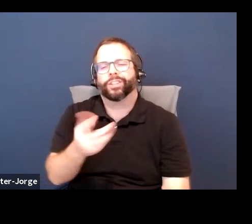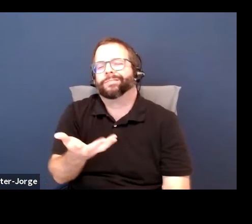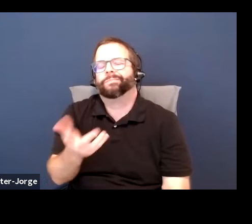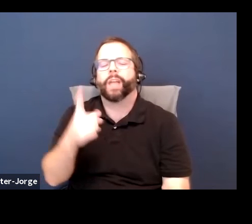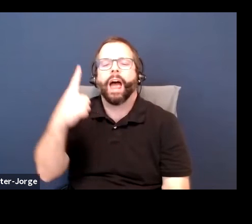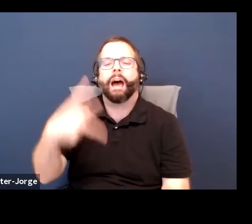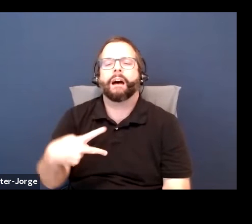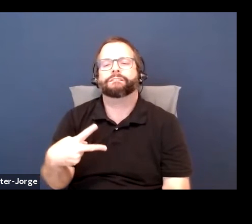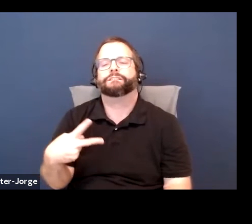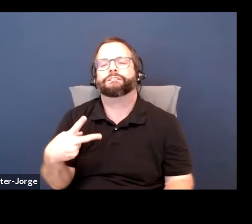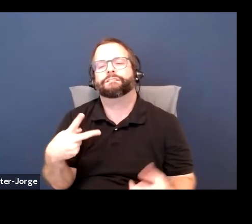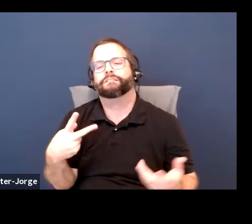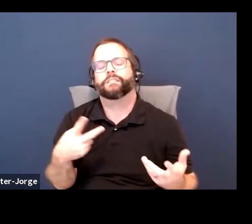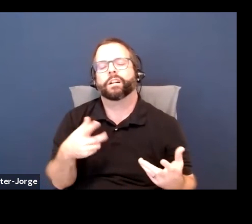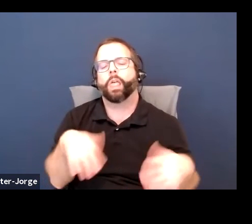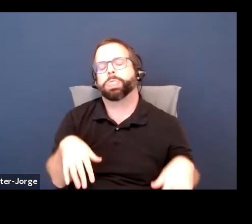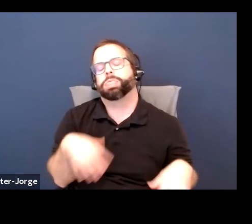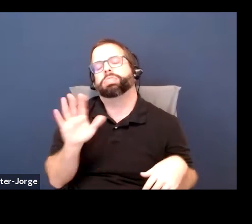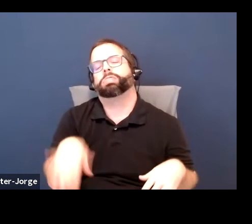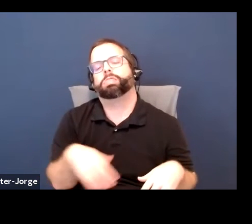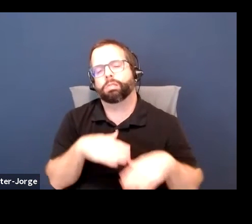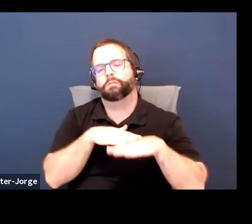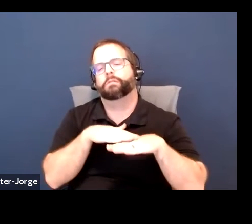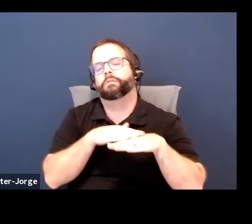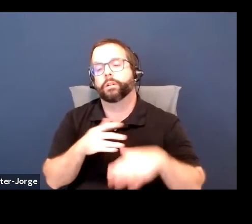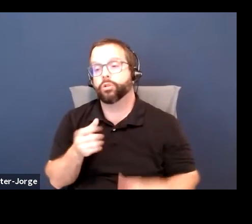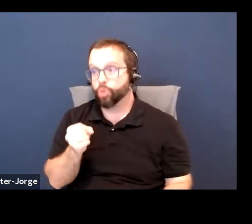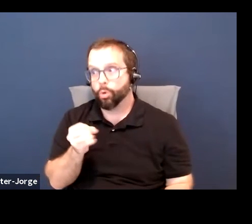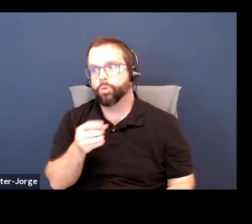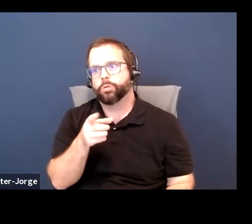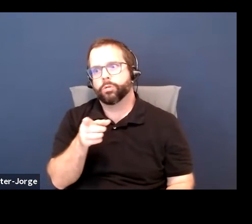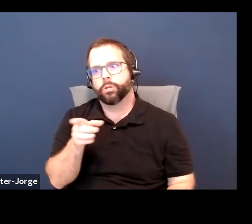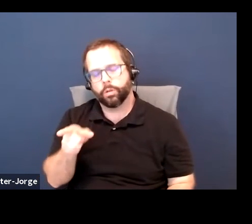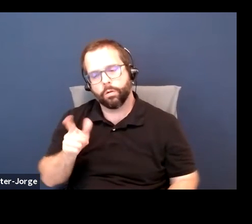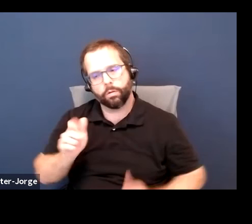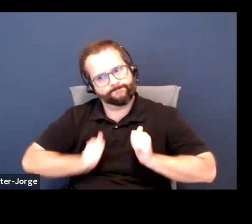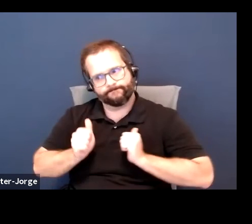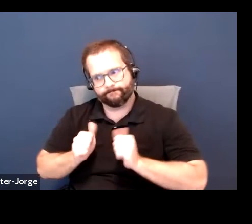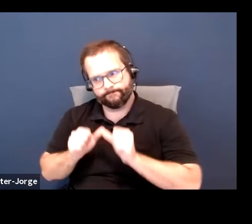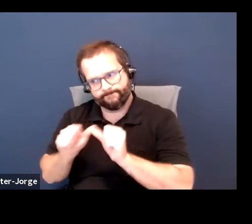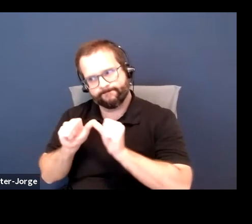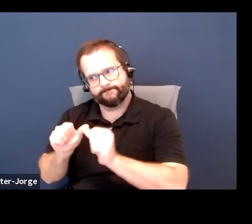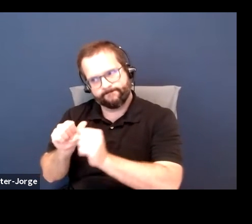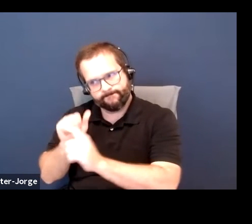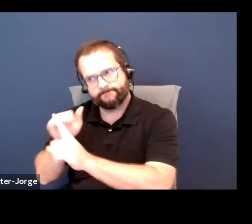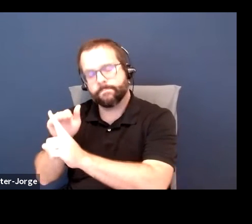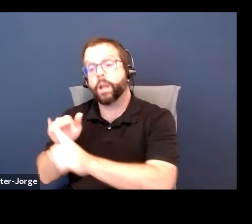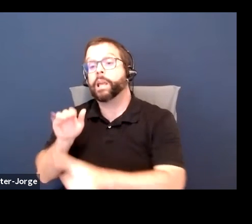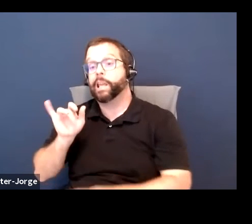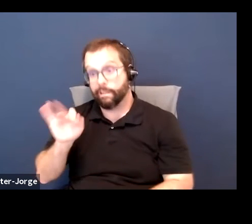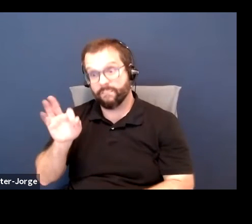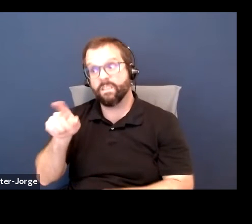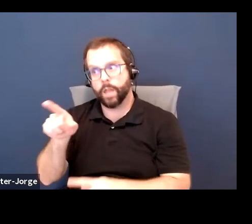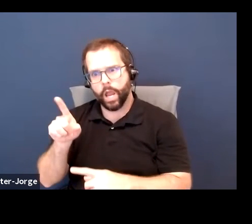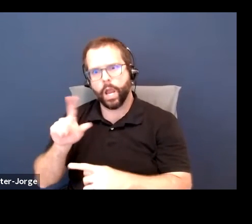will, you know, it is going to be drastically different in providing the supports necessary